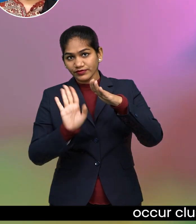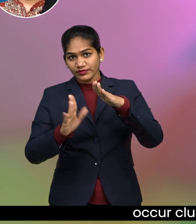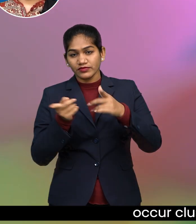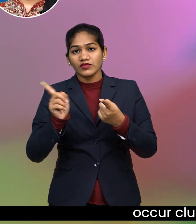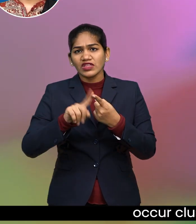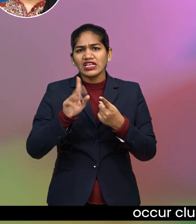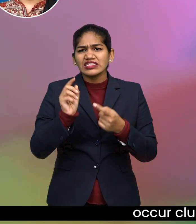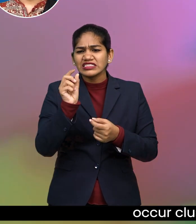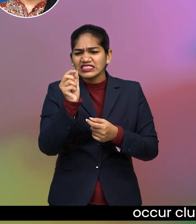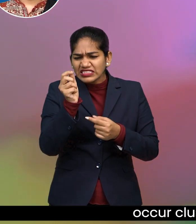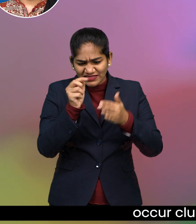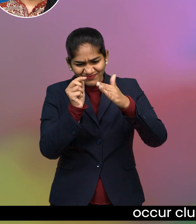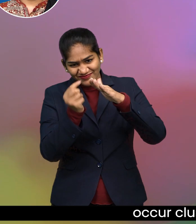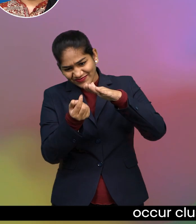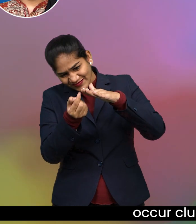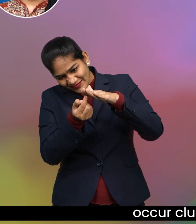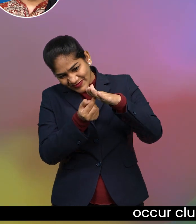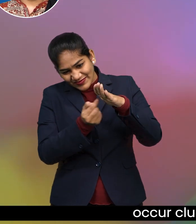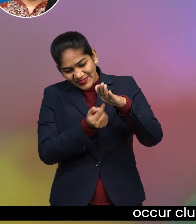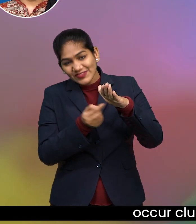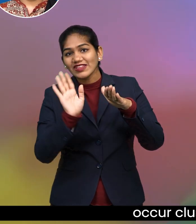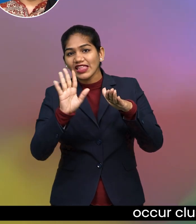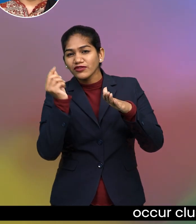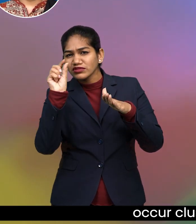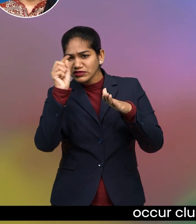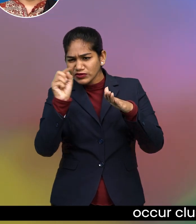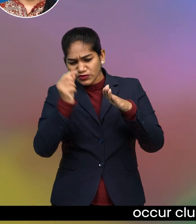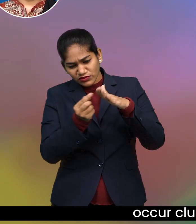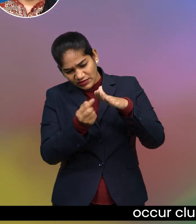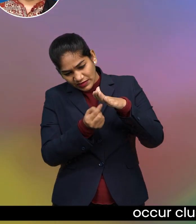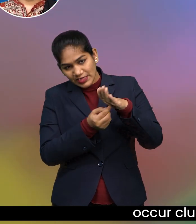occur clusters of dot-like structures